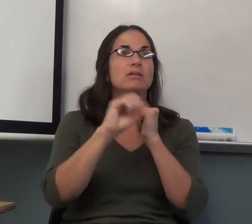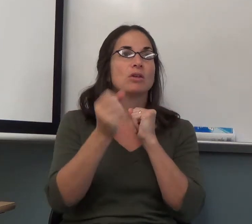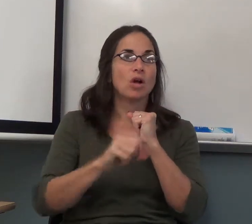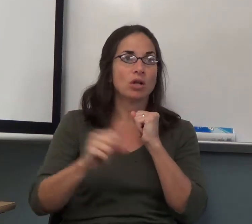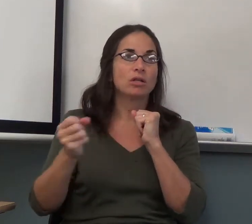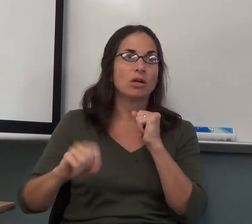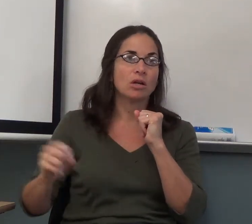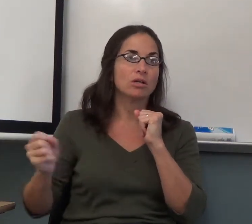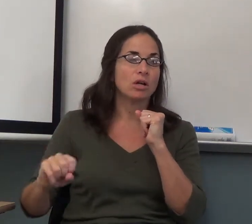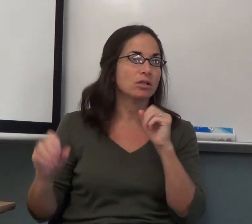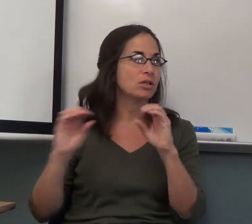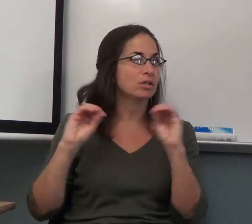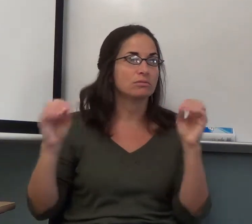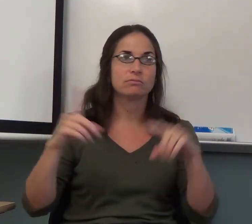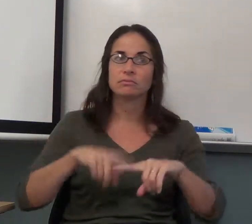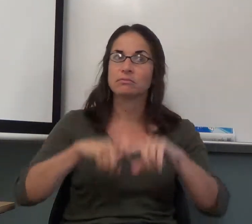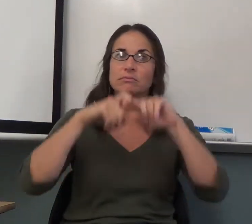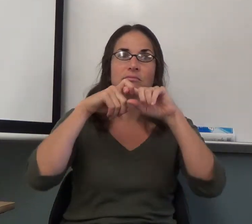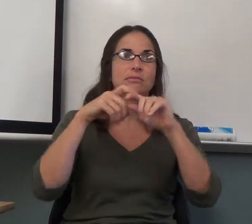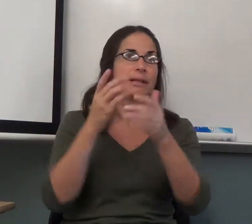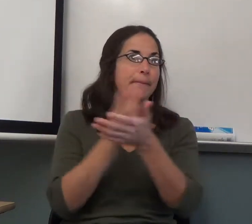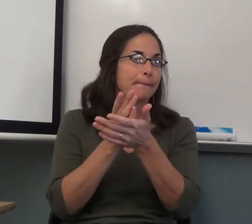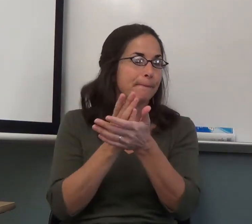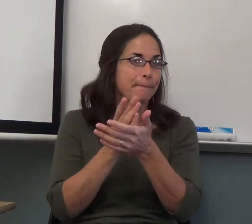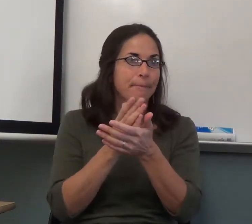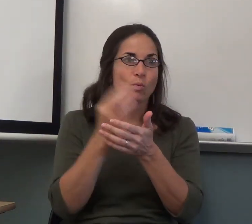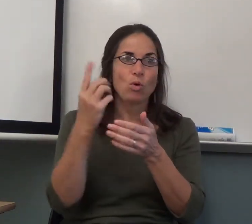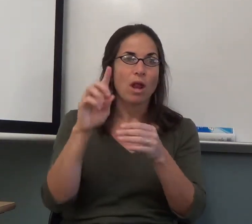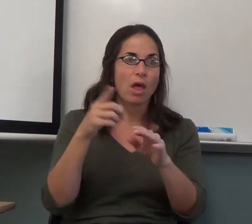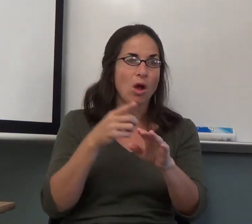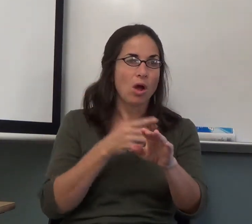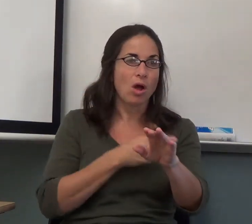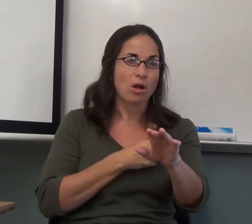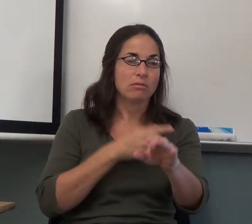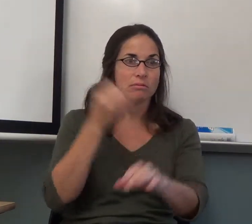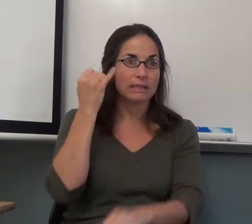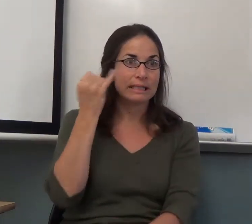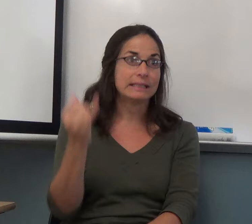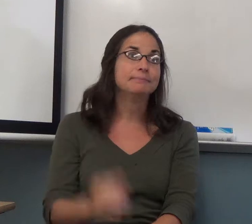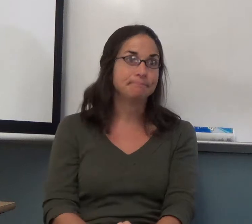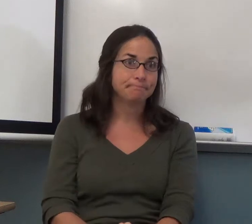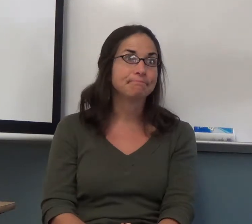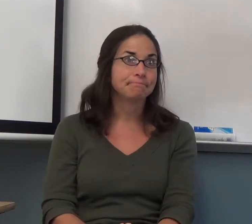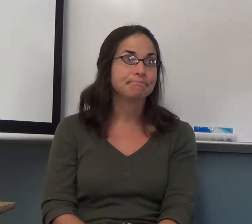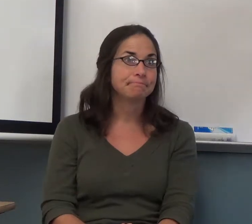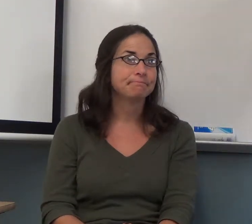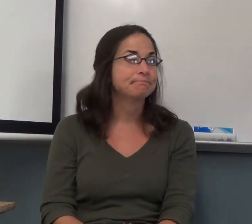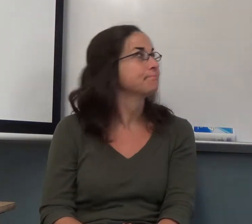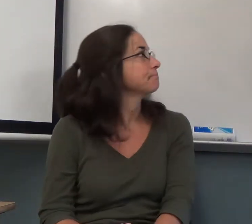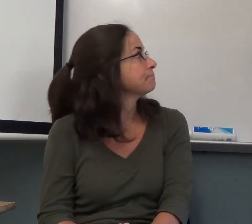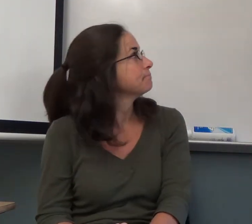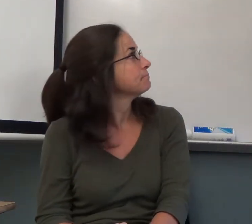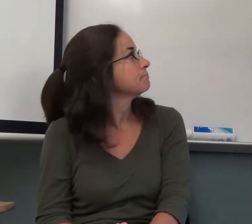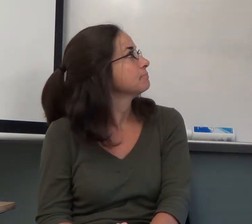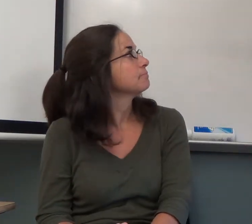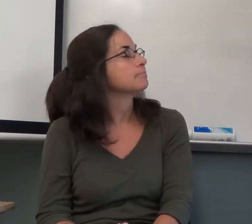stop that sentence. Okay, it's one long idea. This is important because we learned how